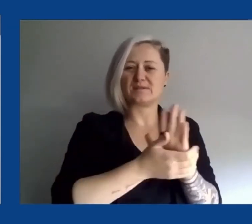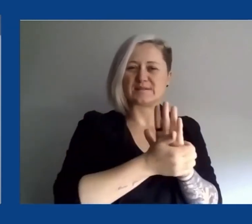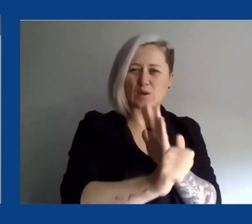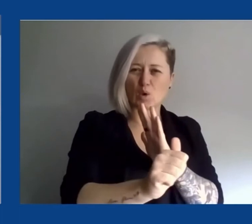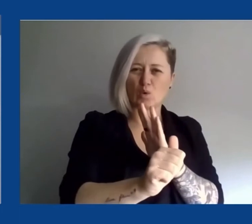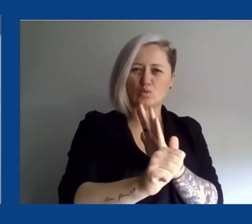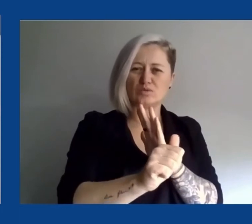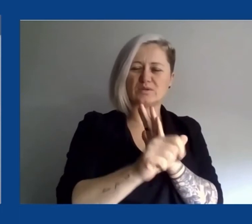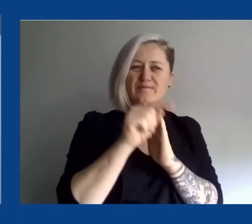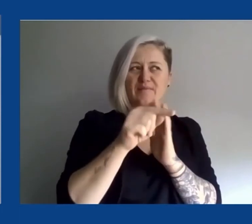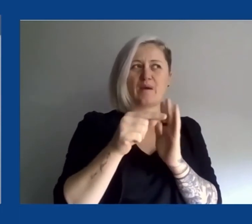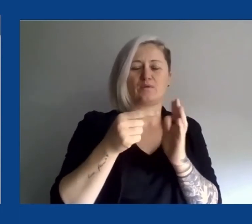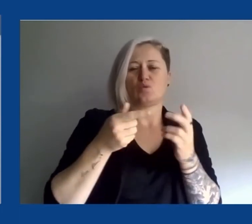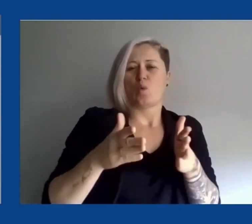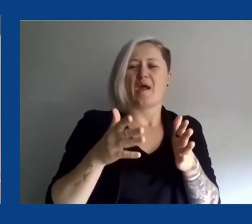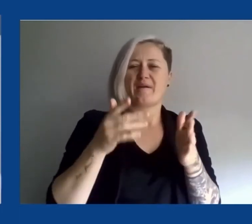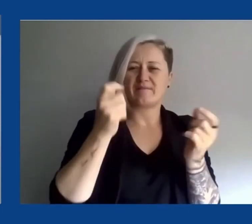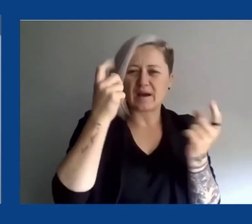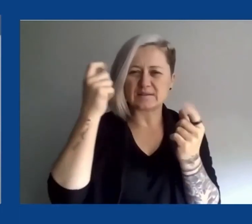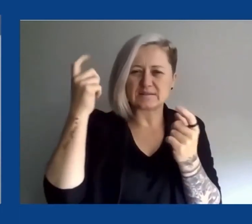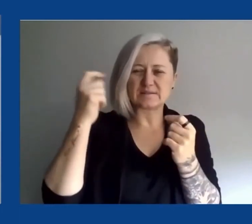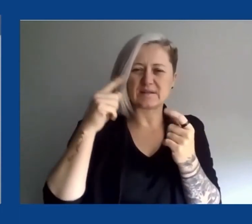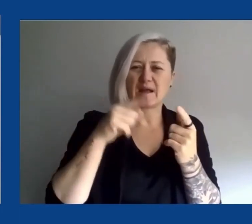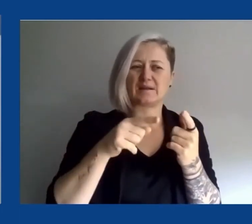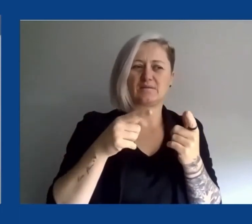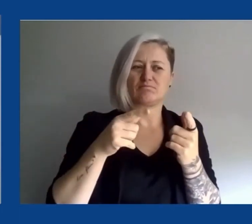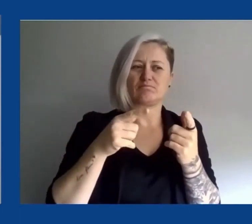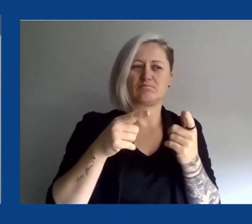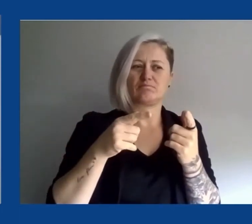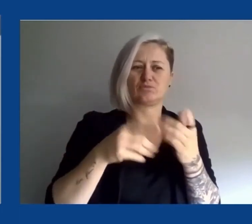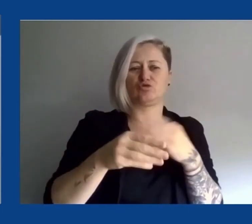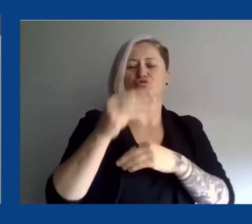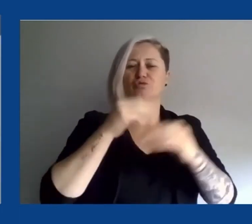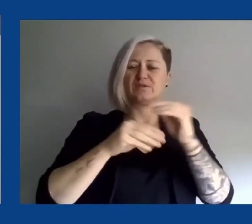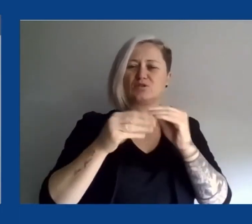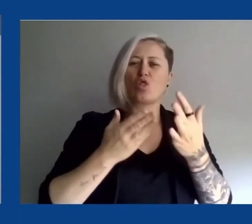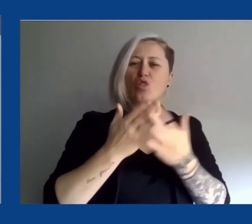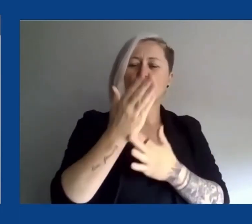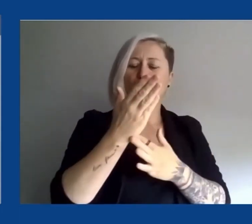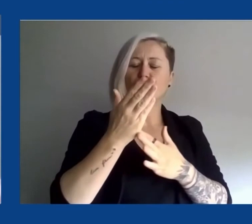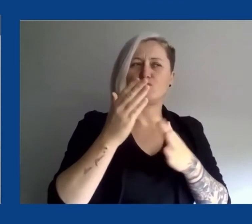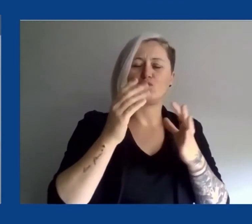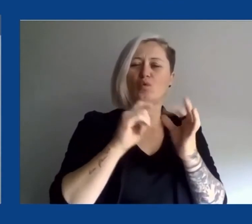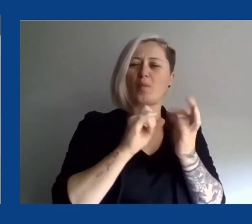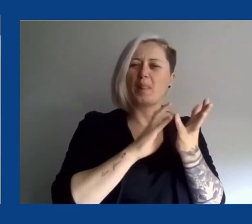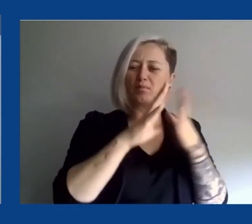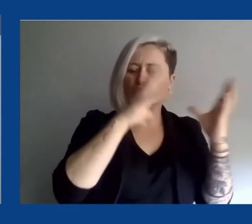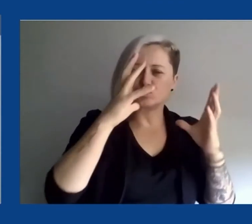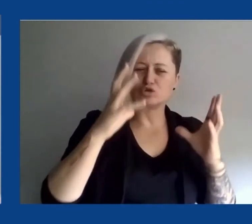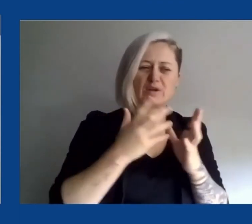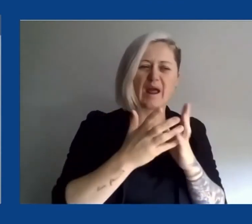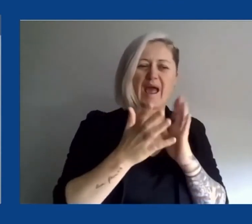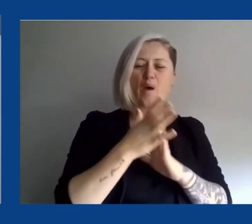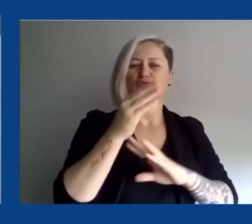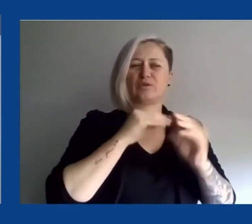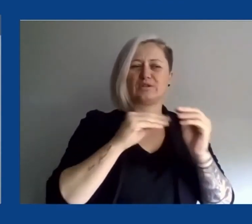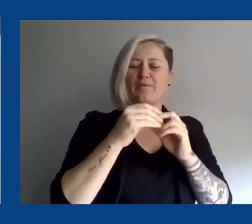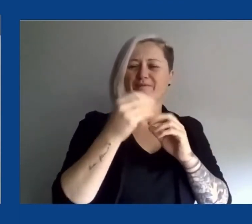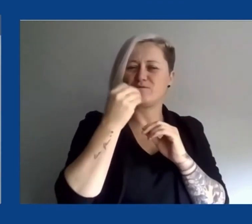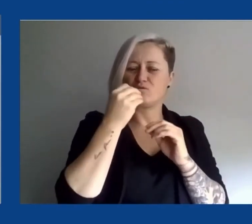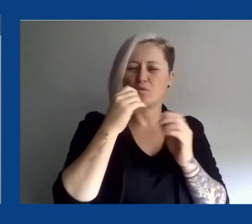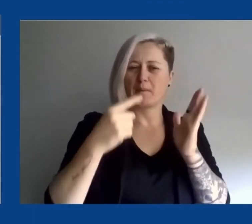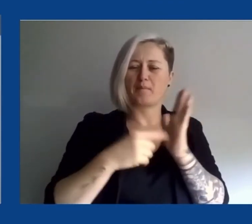the way of understanding the way I transitioned through the bush, how I transitioned about food, the importance of language,